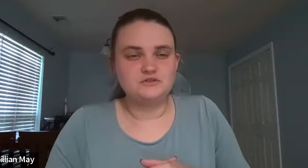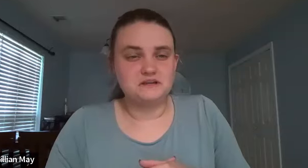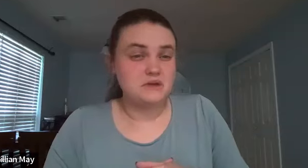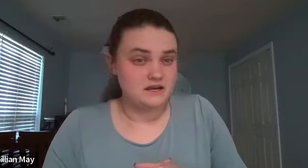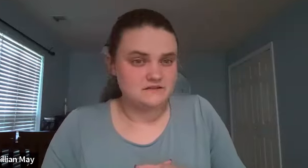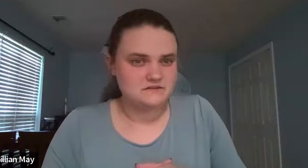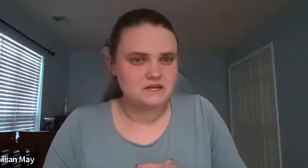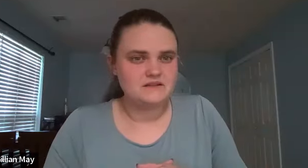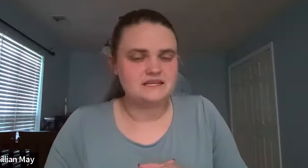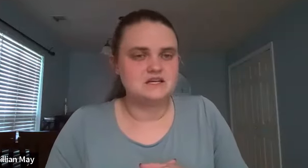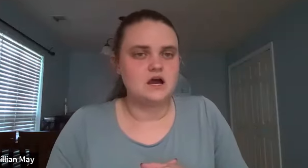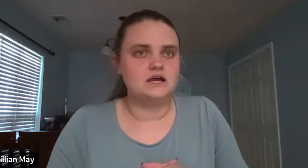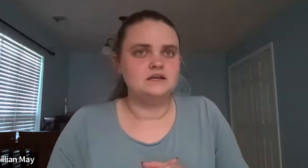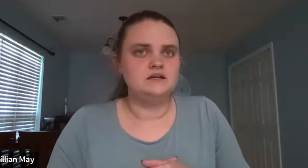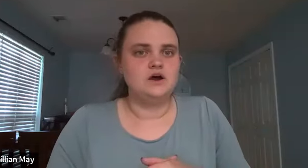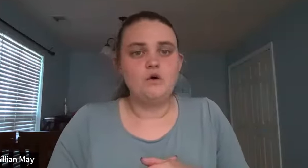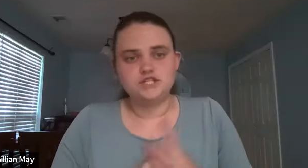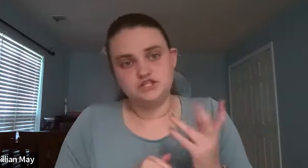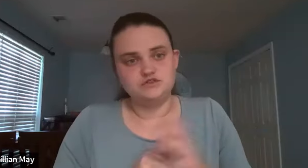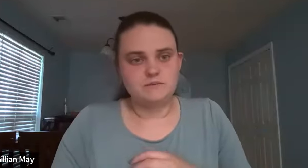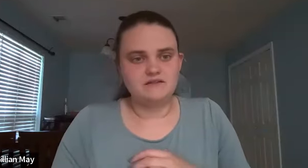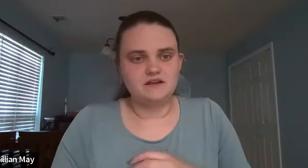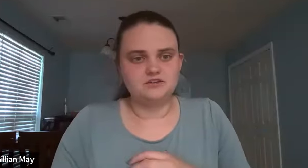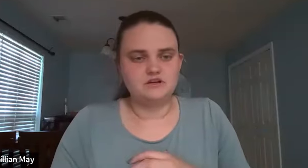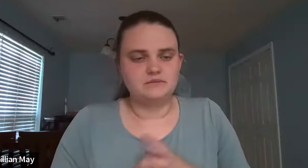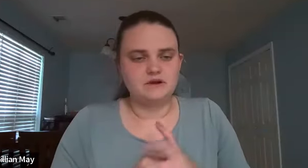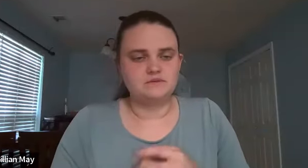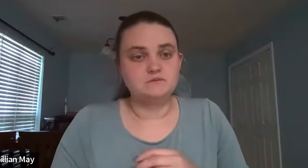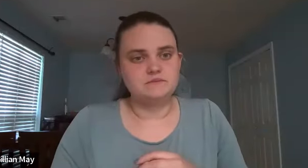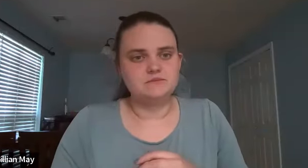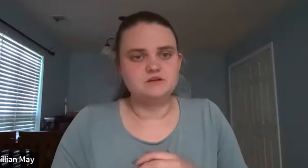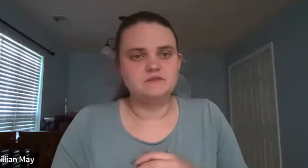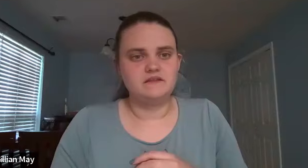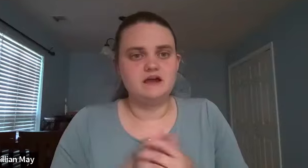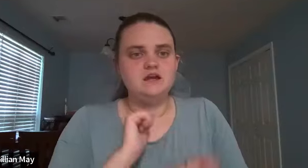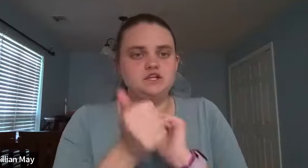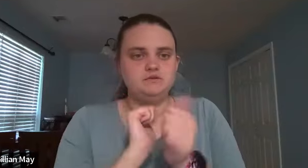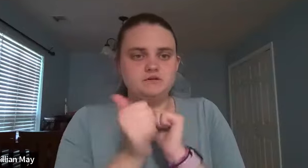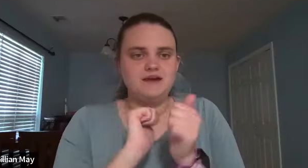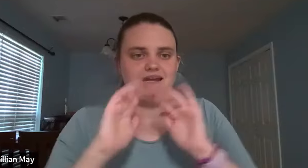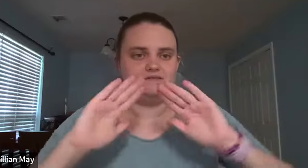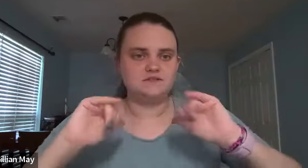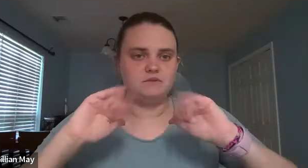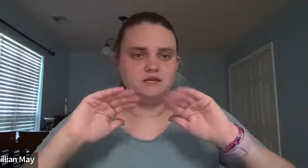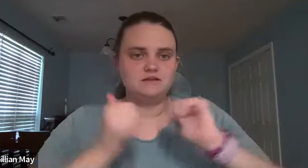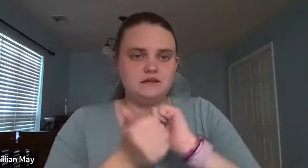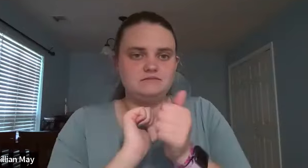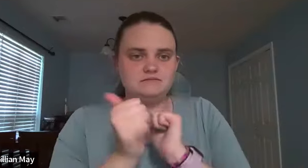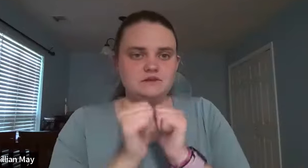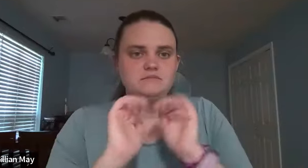do like competitive swimming, like it's not, oh, I just do swimming, like you're talking about swim team or something like that, you would do competitive swimming, like